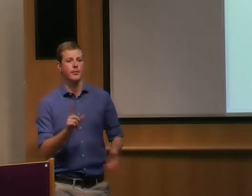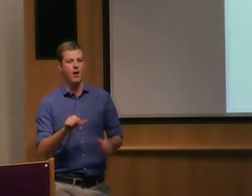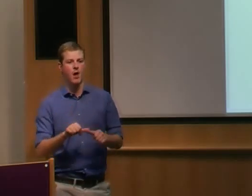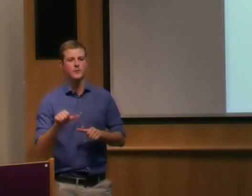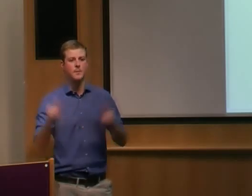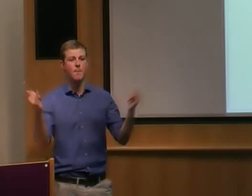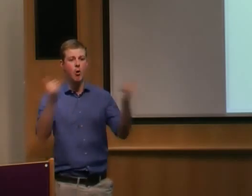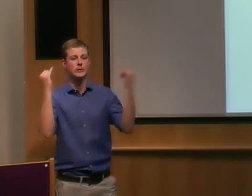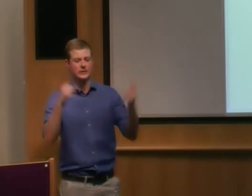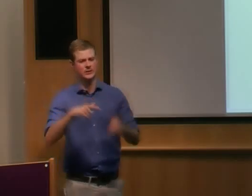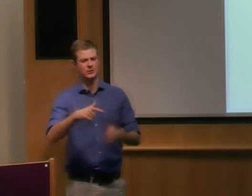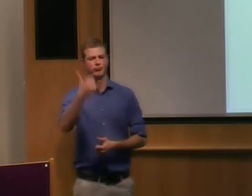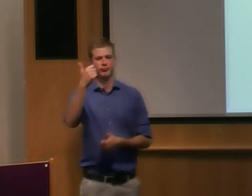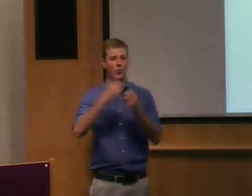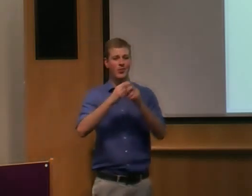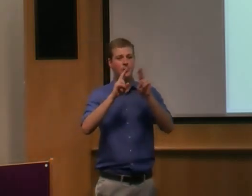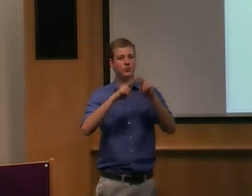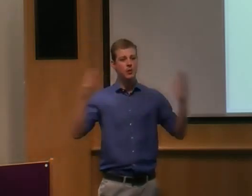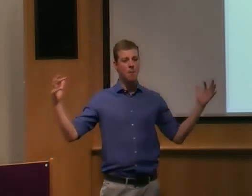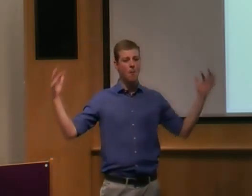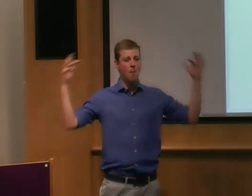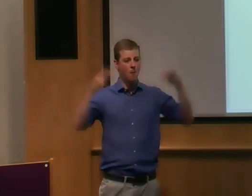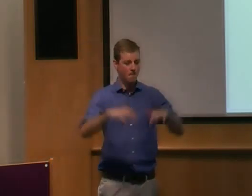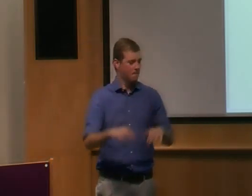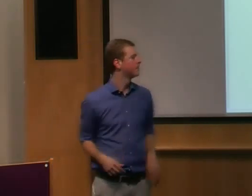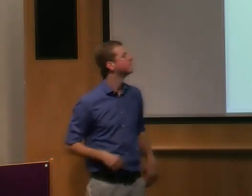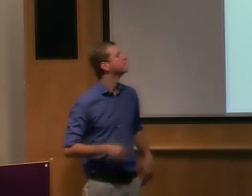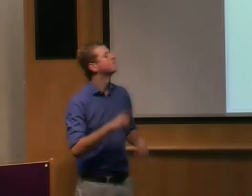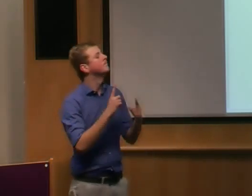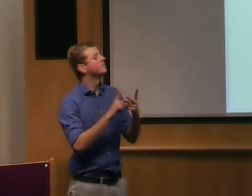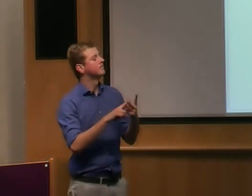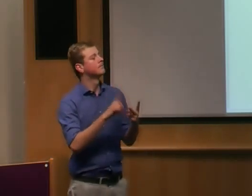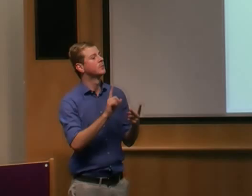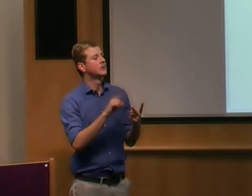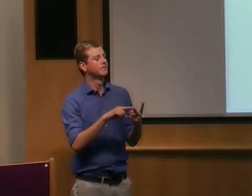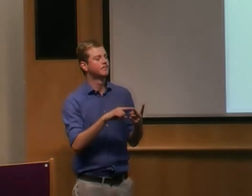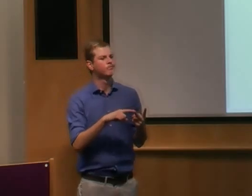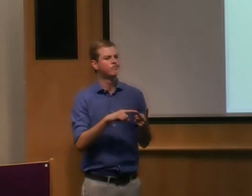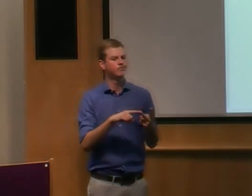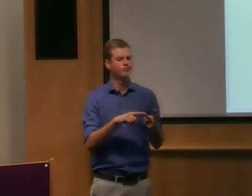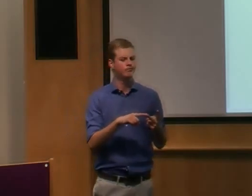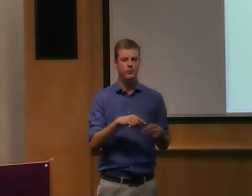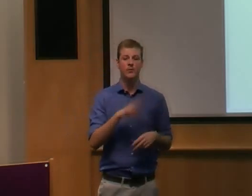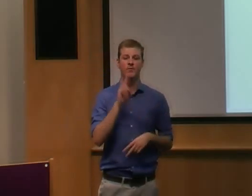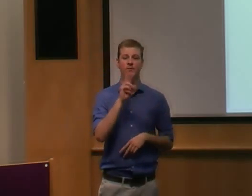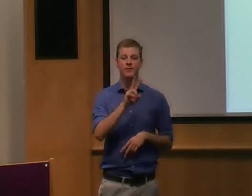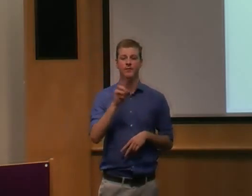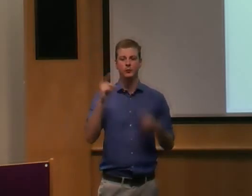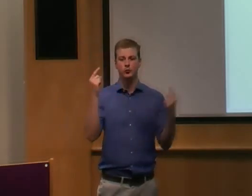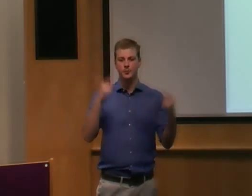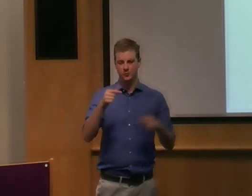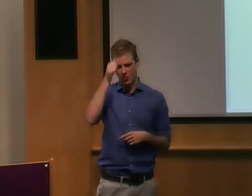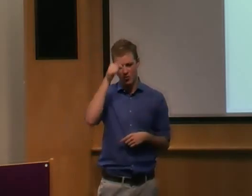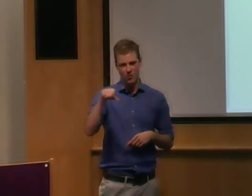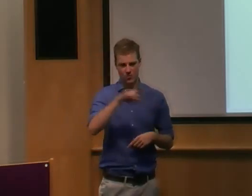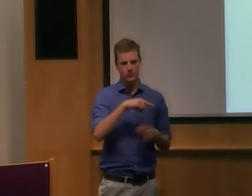BDO youth. So when should we have that? We had an international event, so we had it straight, we dubbed